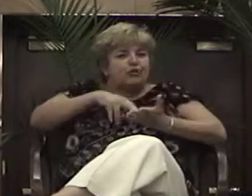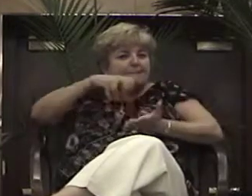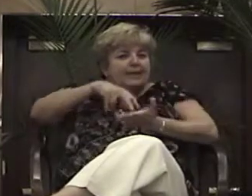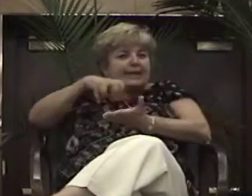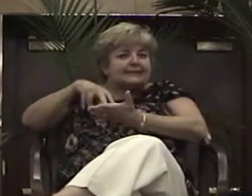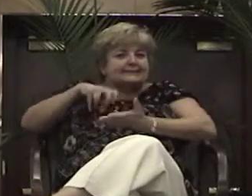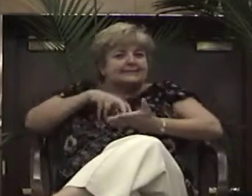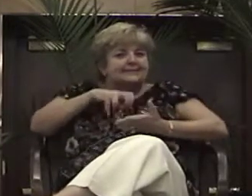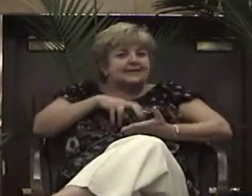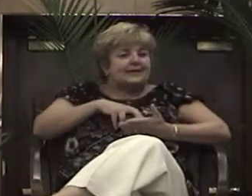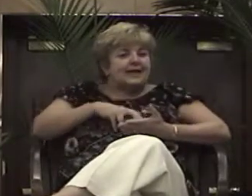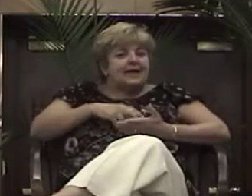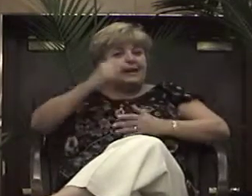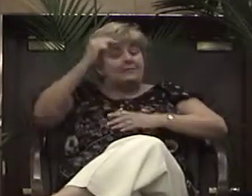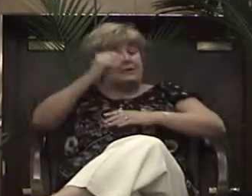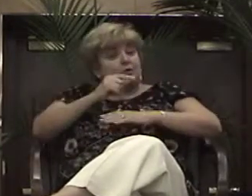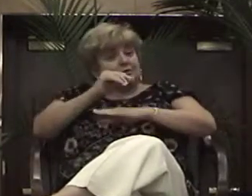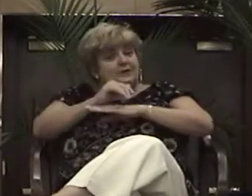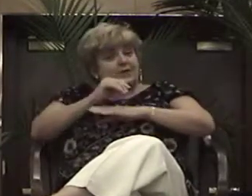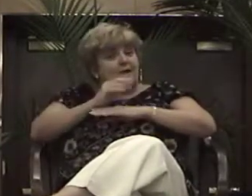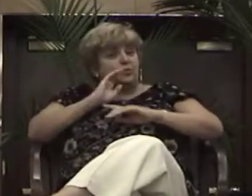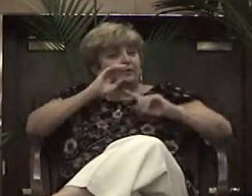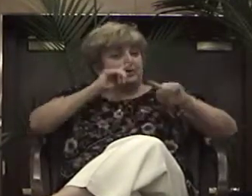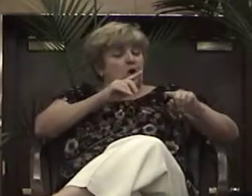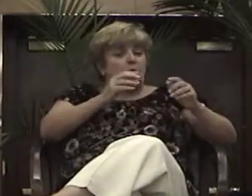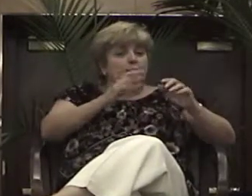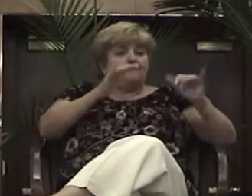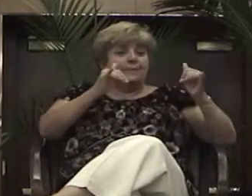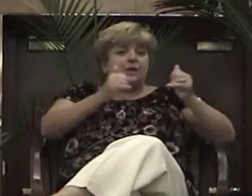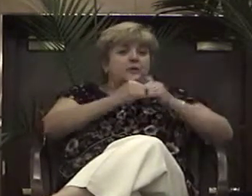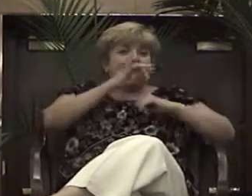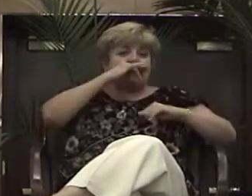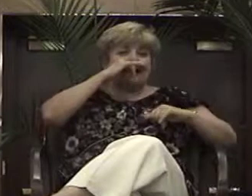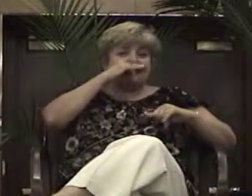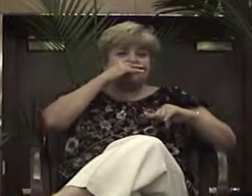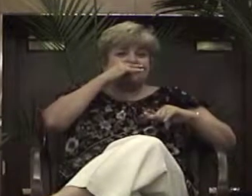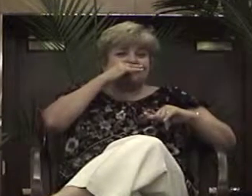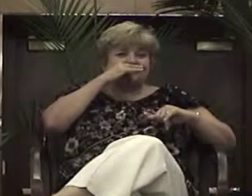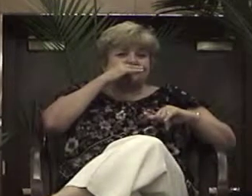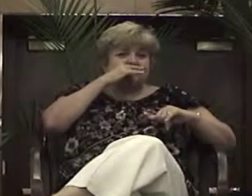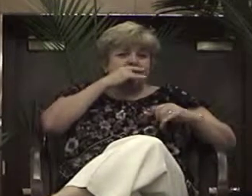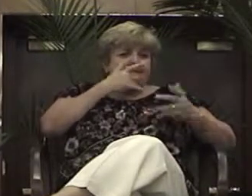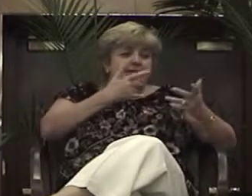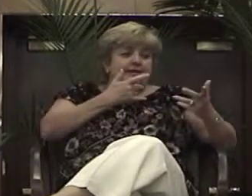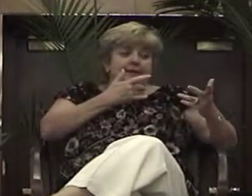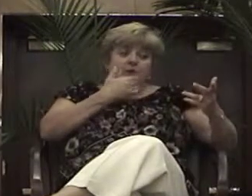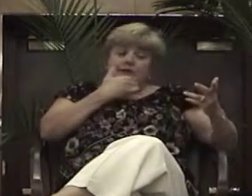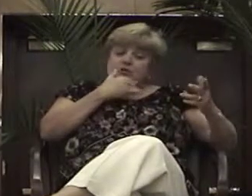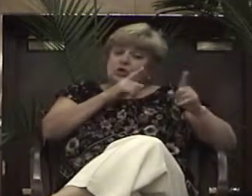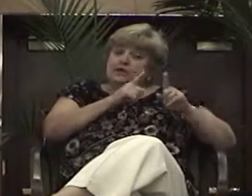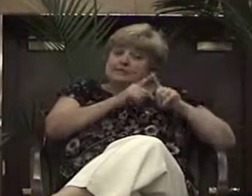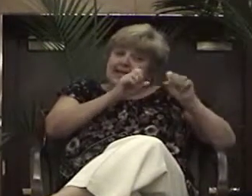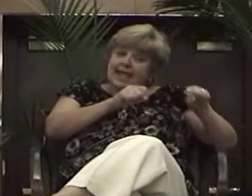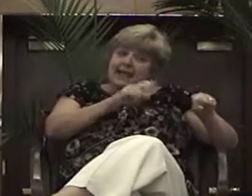every Tuesday night, Daryl and I, we'd sit with them kids as they're on there, you know, and they're as good as they're ever going to be. And we're belly